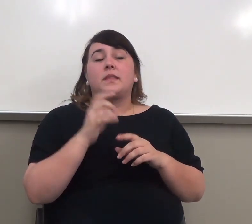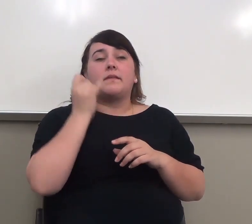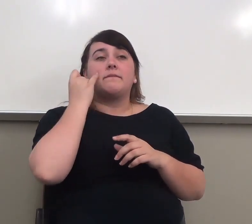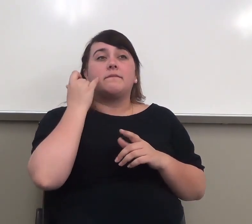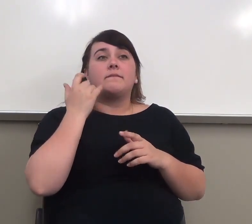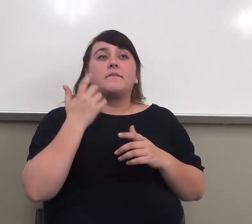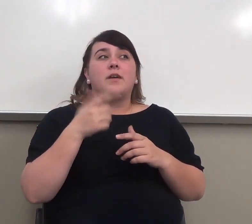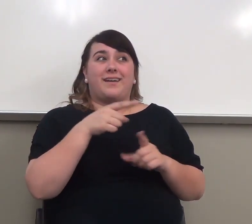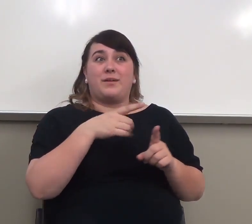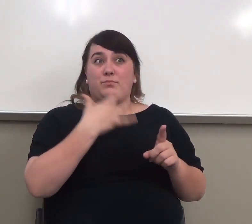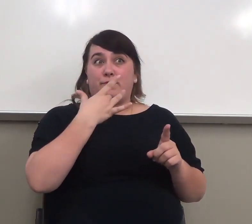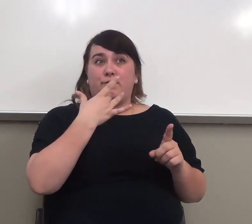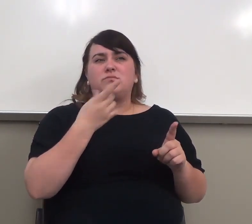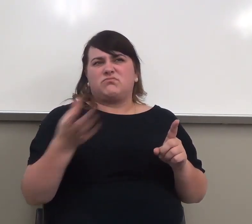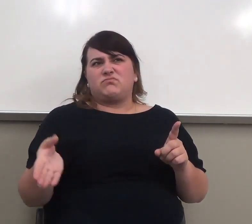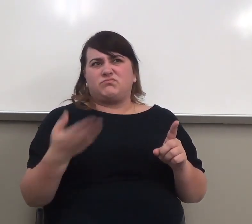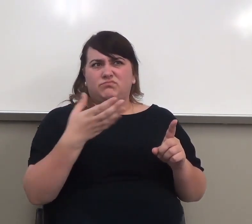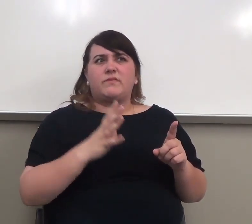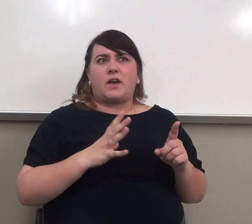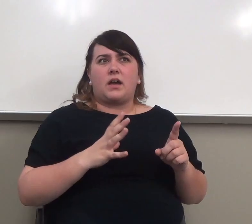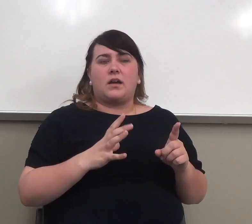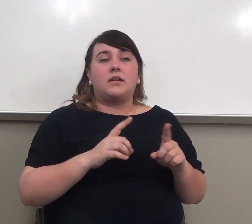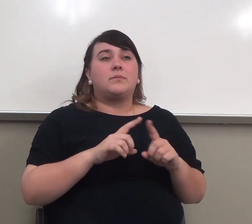Again, I'm going to kind of experiment with